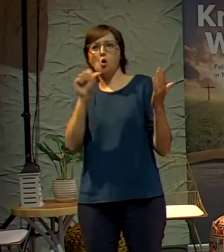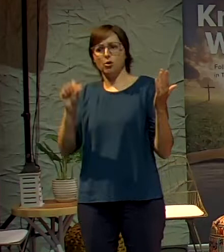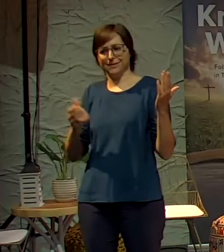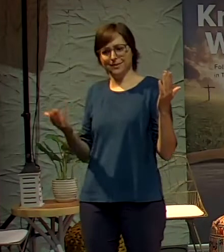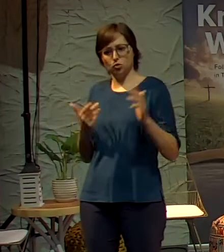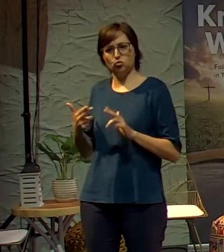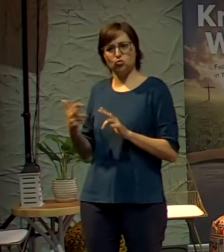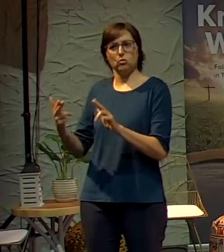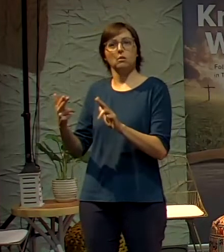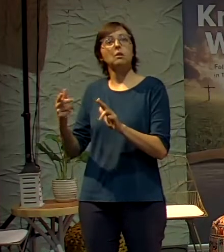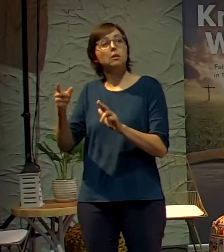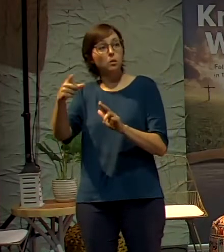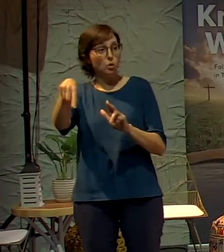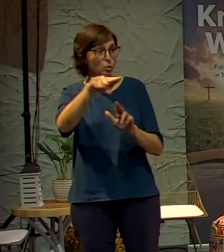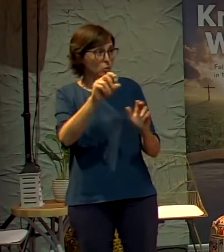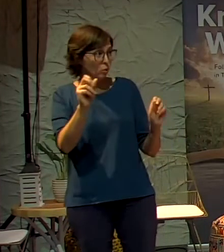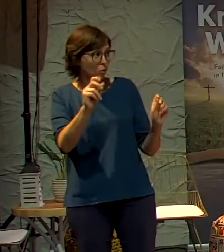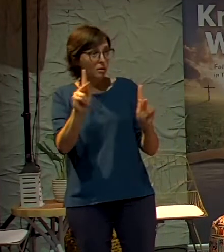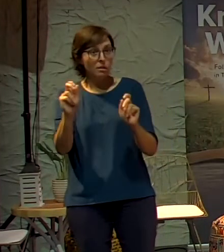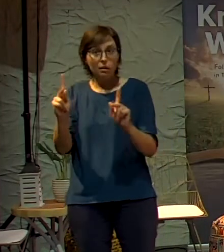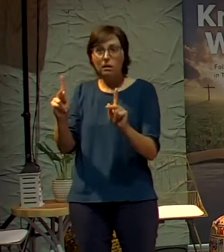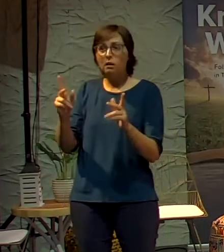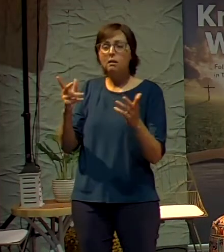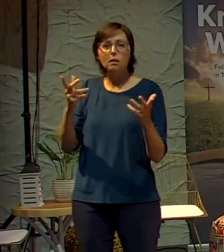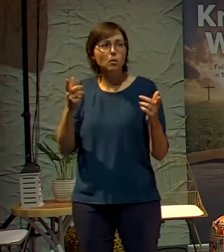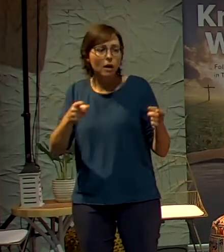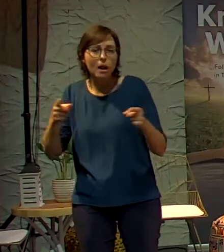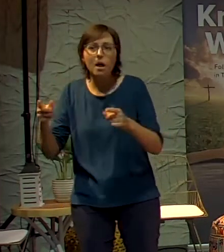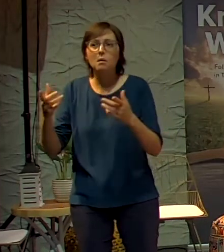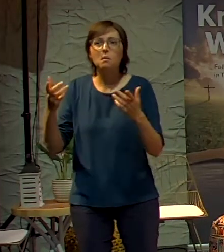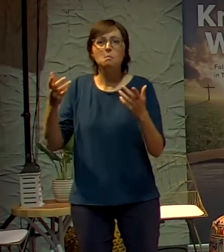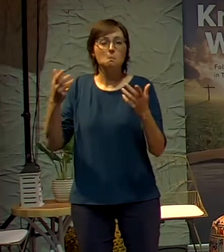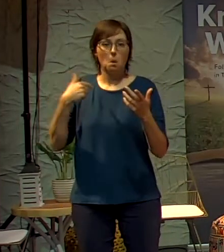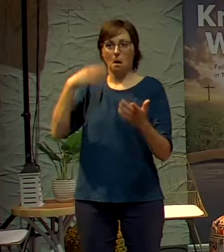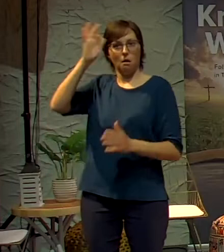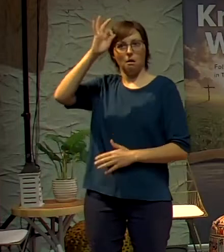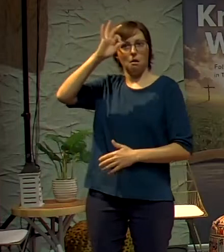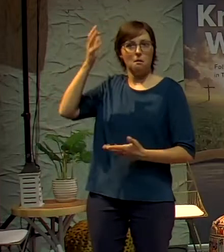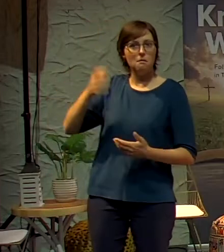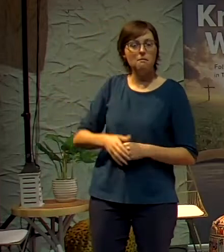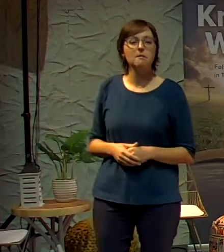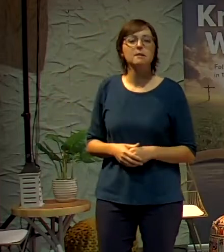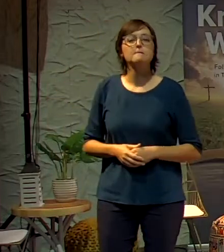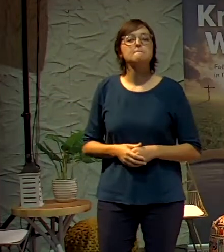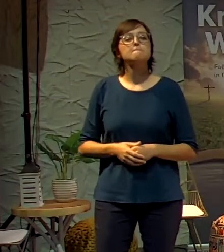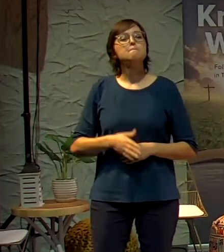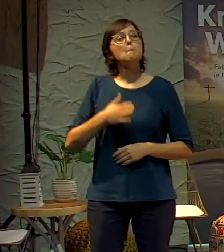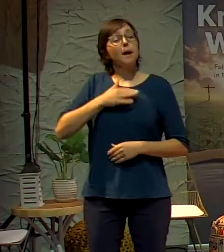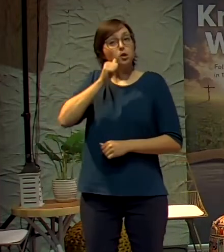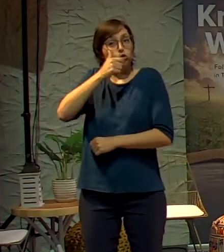Are you guys okay? I think so. What happened? You know, I didn't know there was a shooting. Well, my oldest